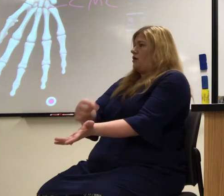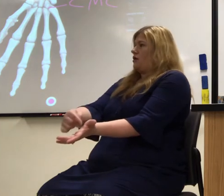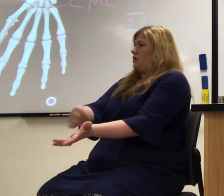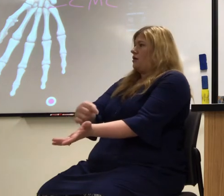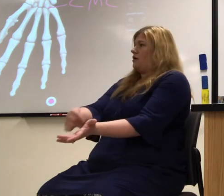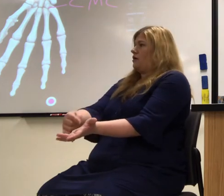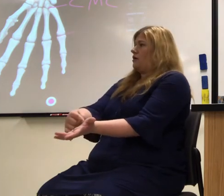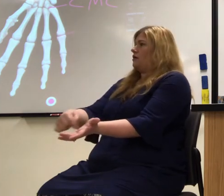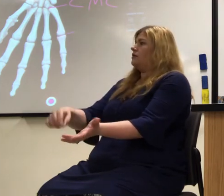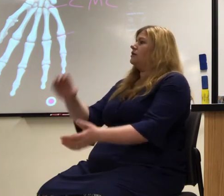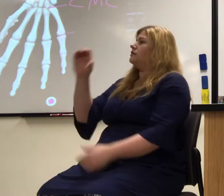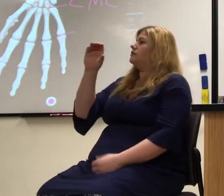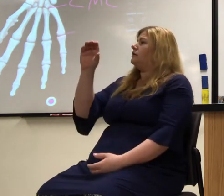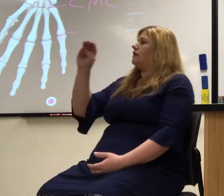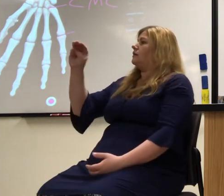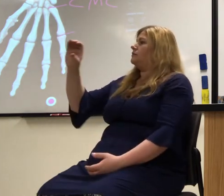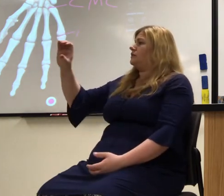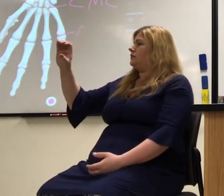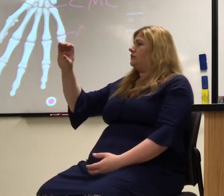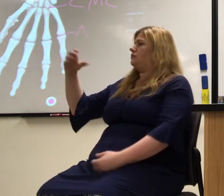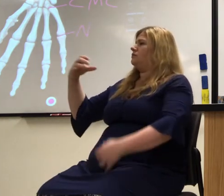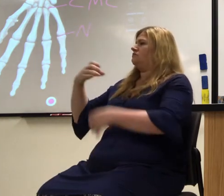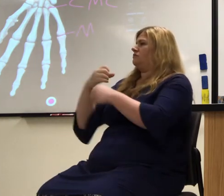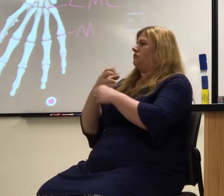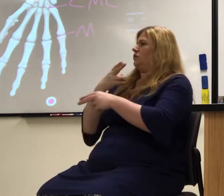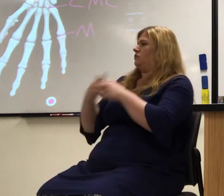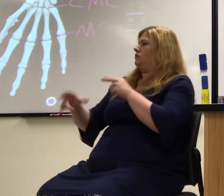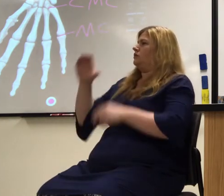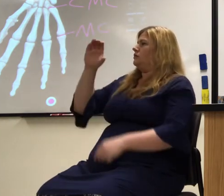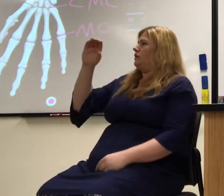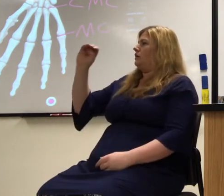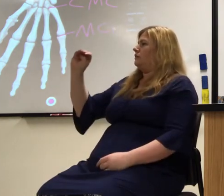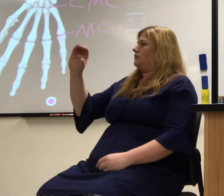This joint right there, that's the MCP,